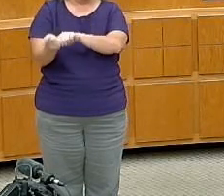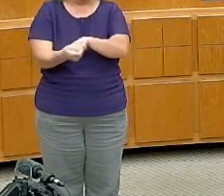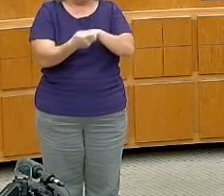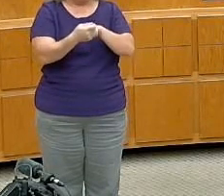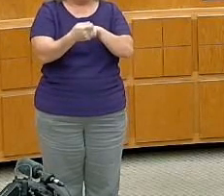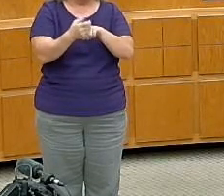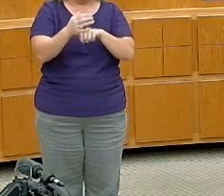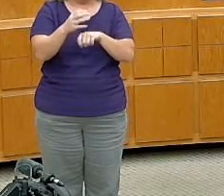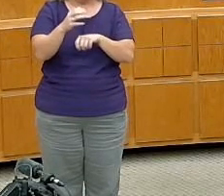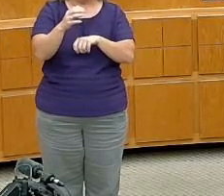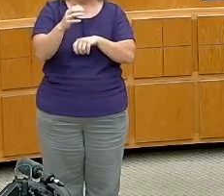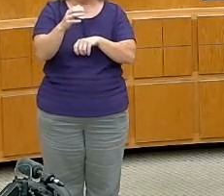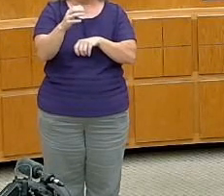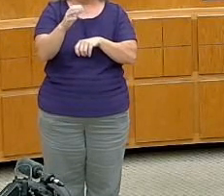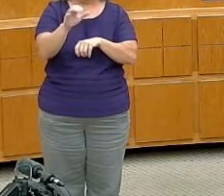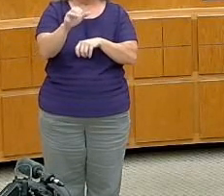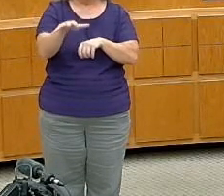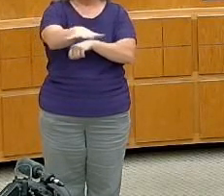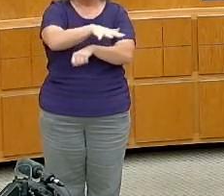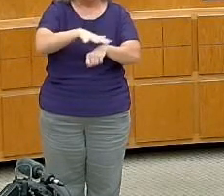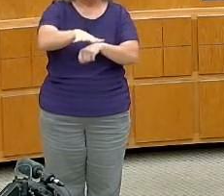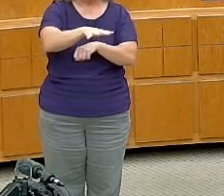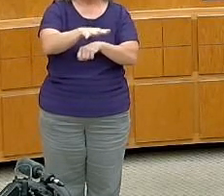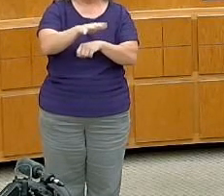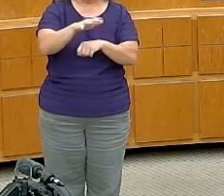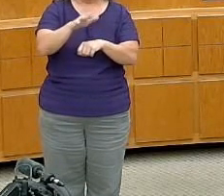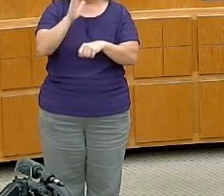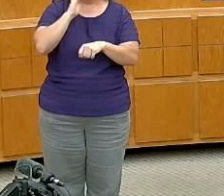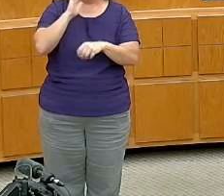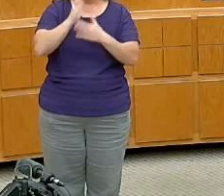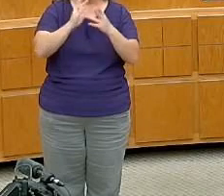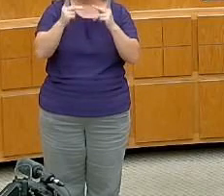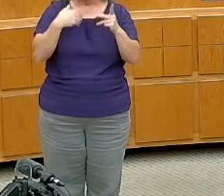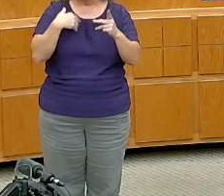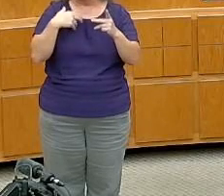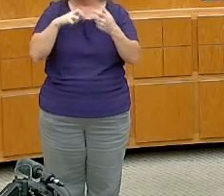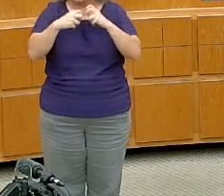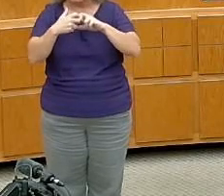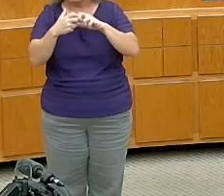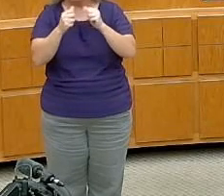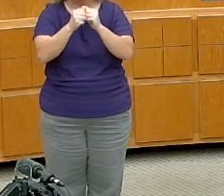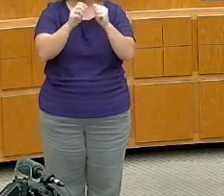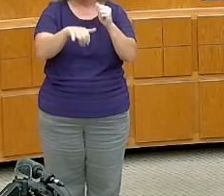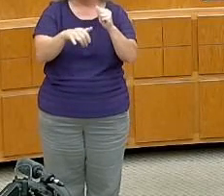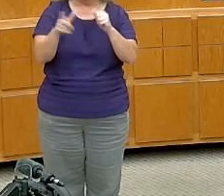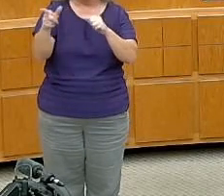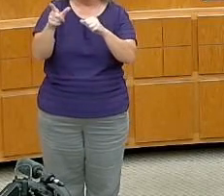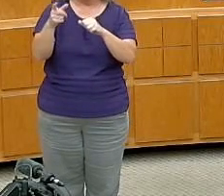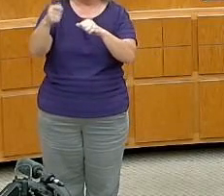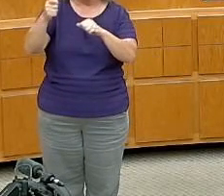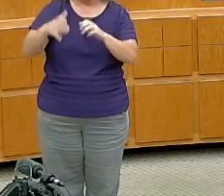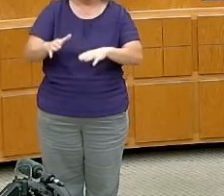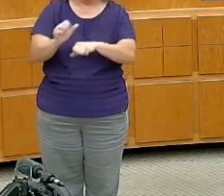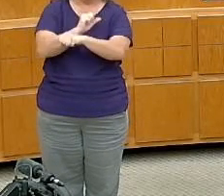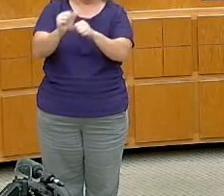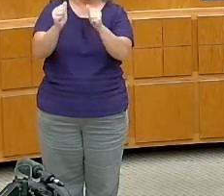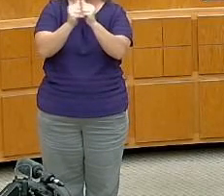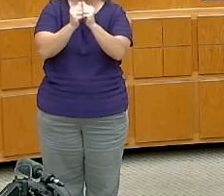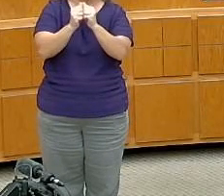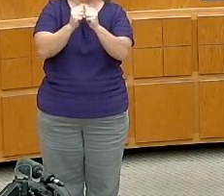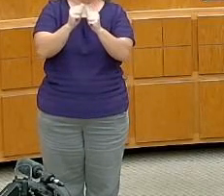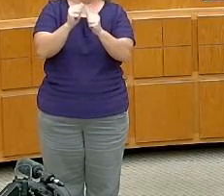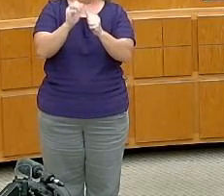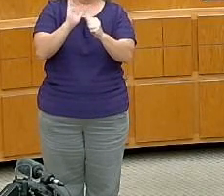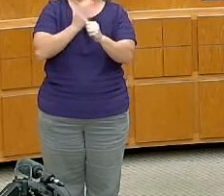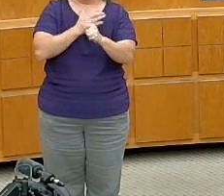week, and she worked diligently with the golf course superintendents at the municipal courts